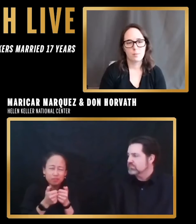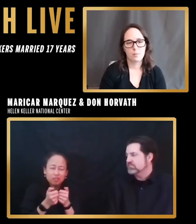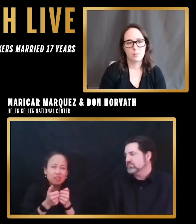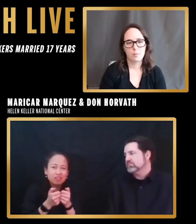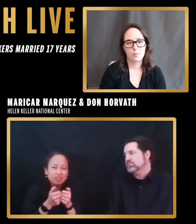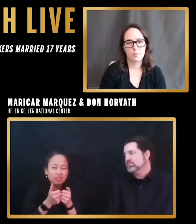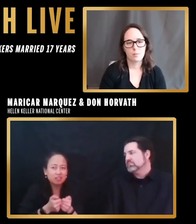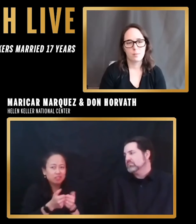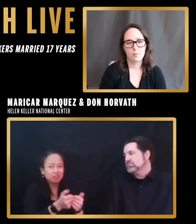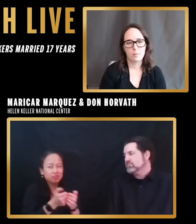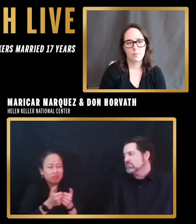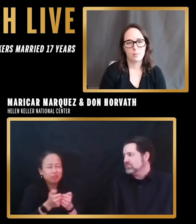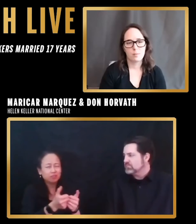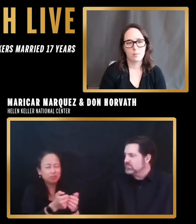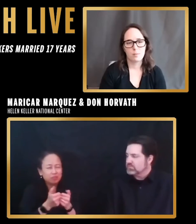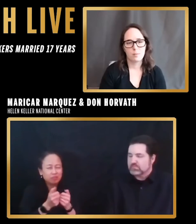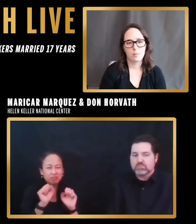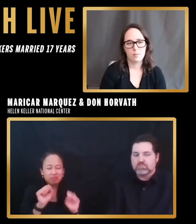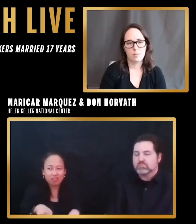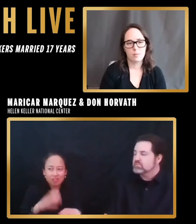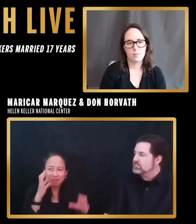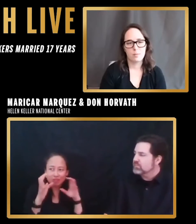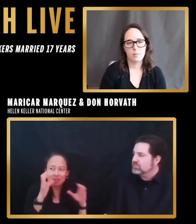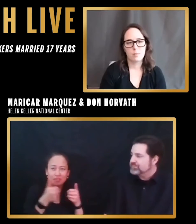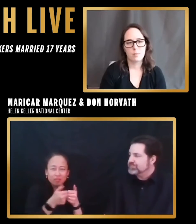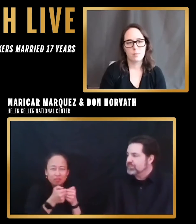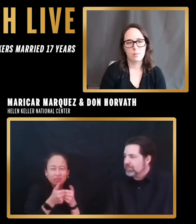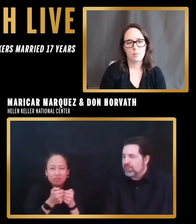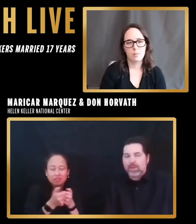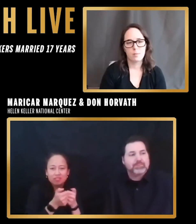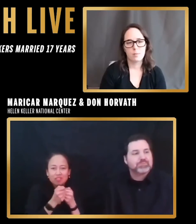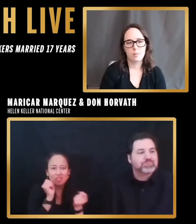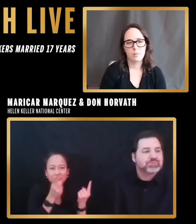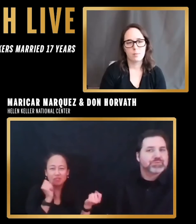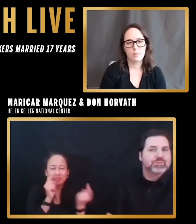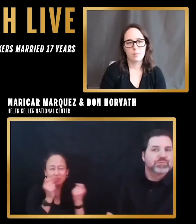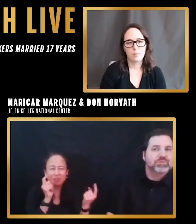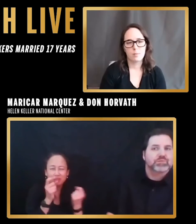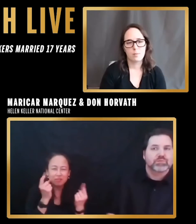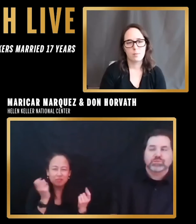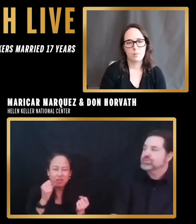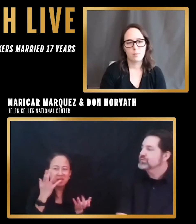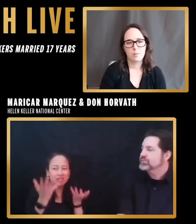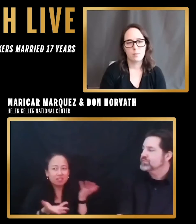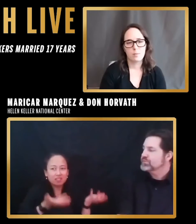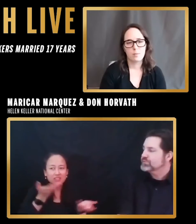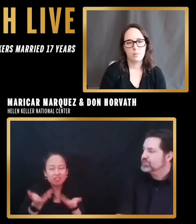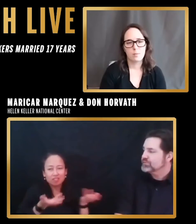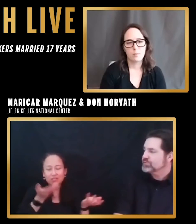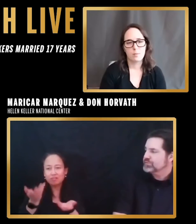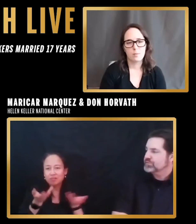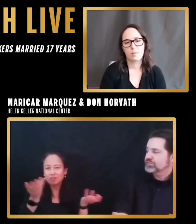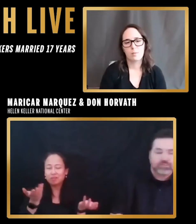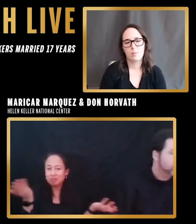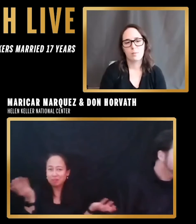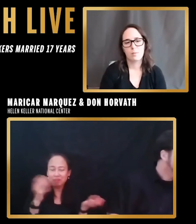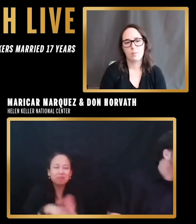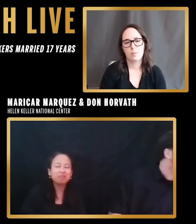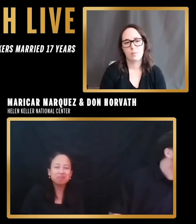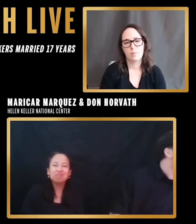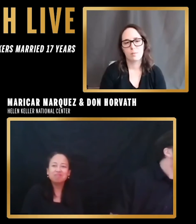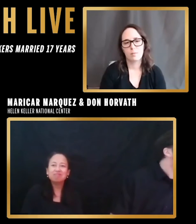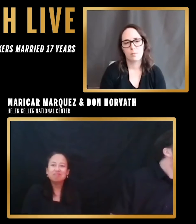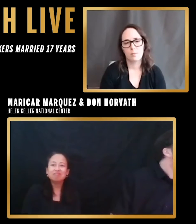So some members of my family maybe just fingerspell, maybe they can sign, or we have to use other modes of communication where